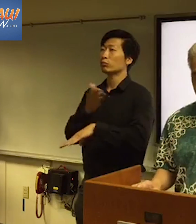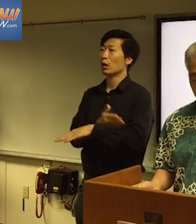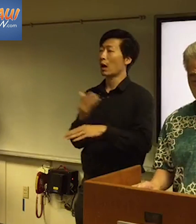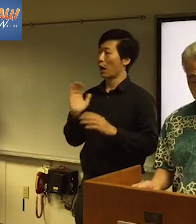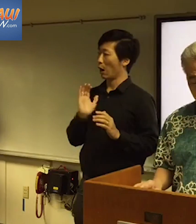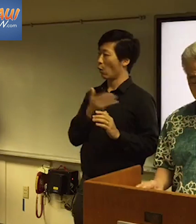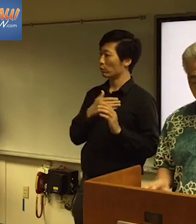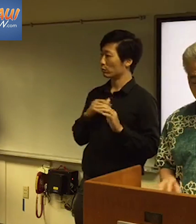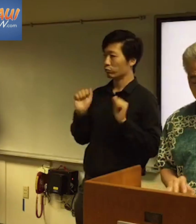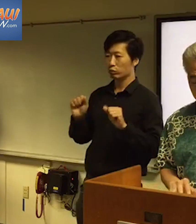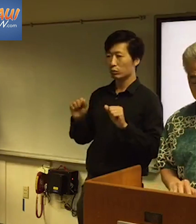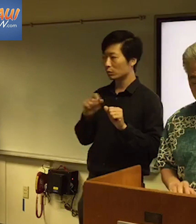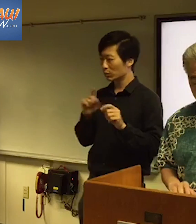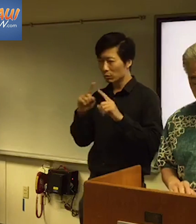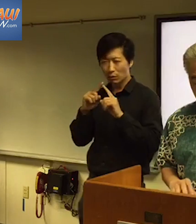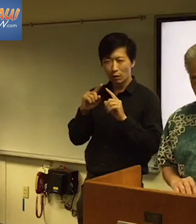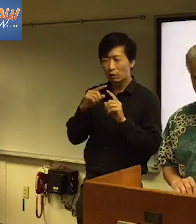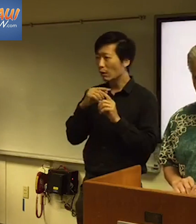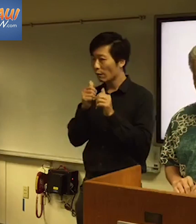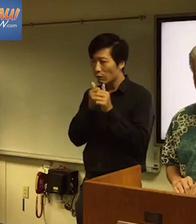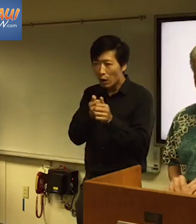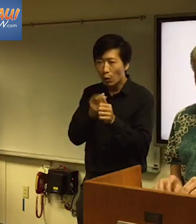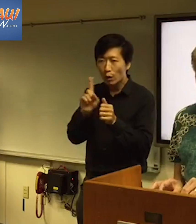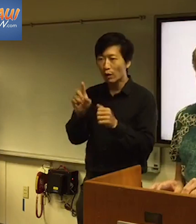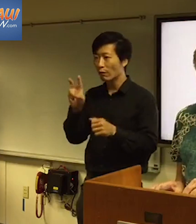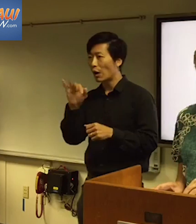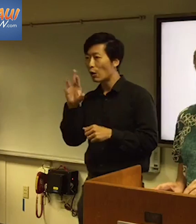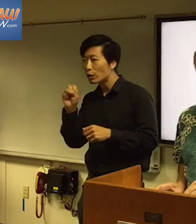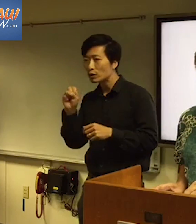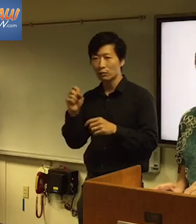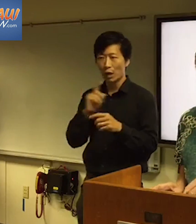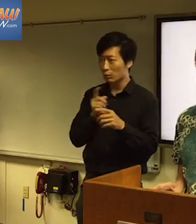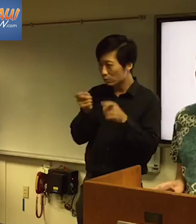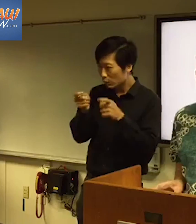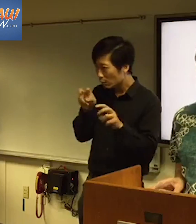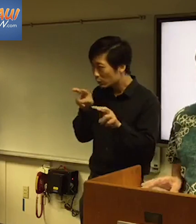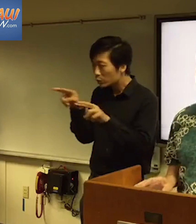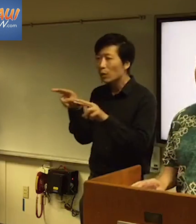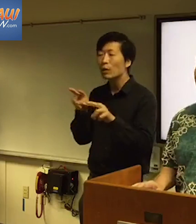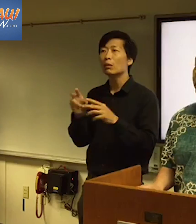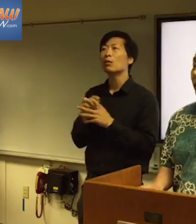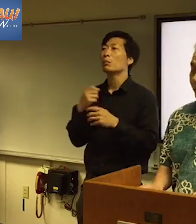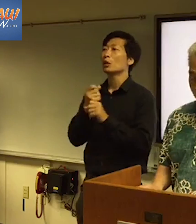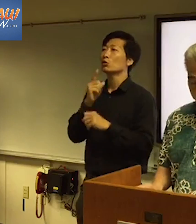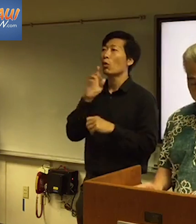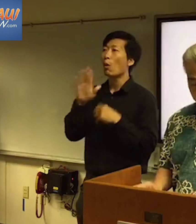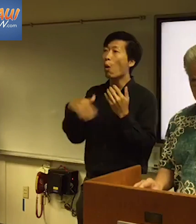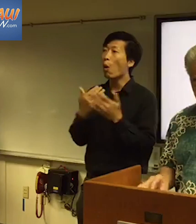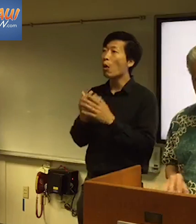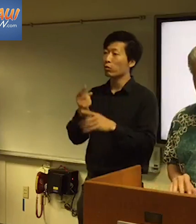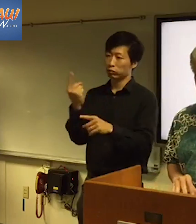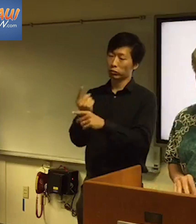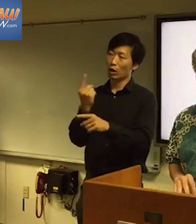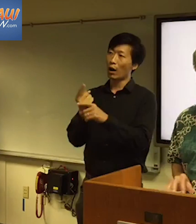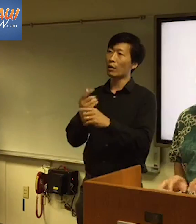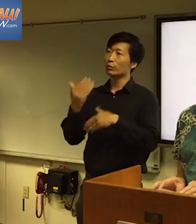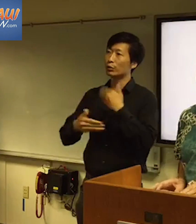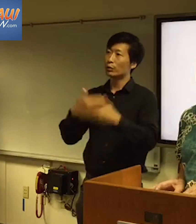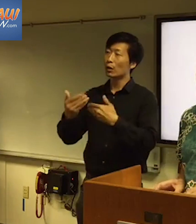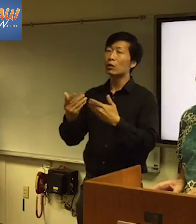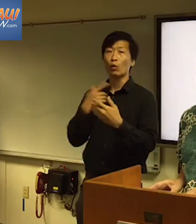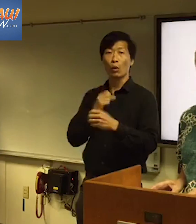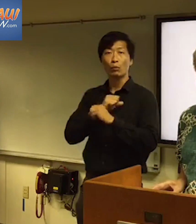to manage the situation in a systemic and comprehensive manner. Our first and foremost concern is the safety